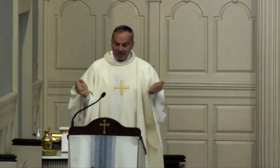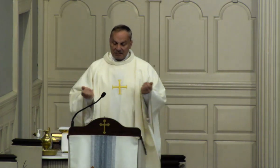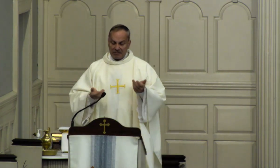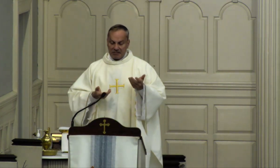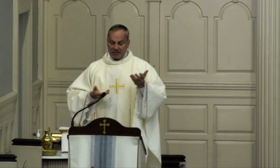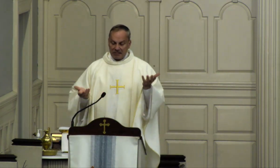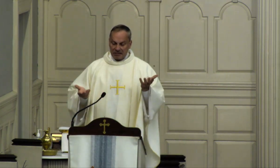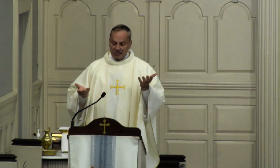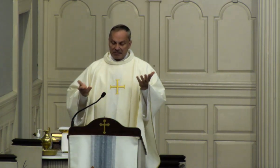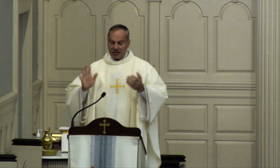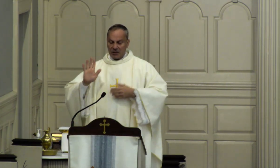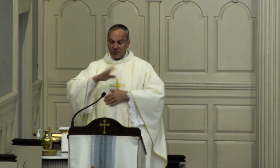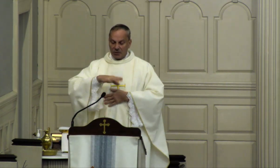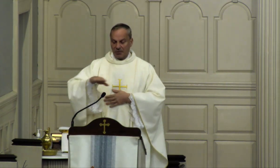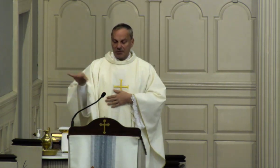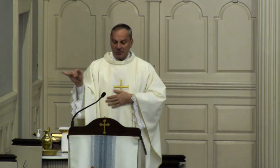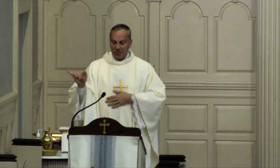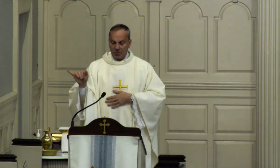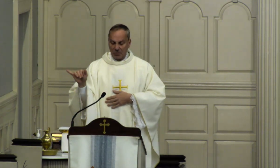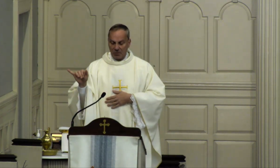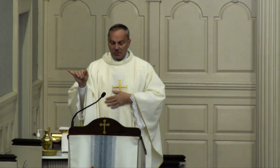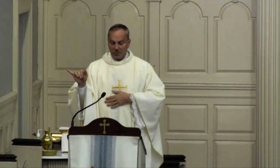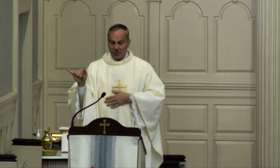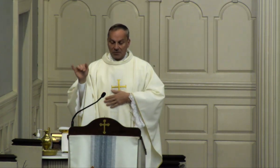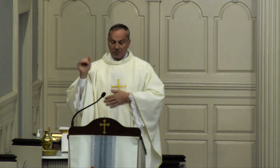They will smash you to the ground